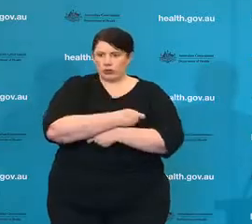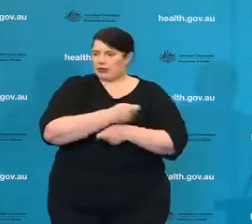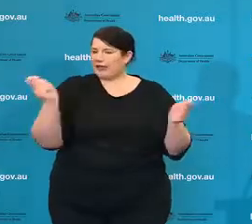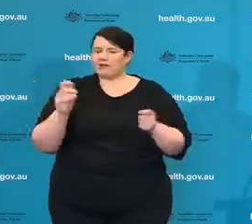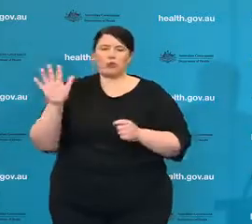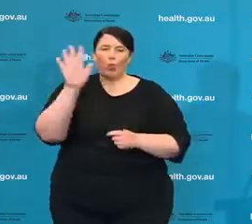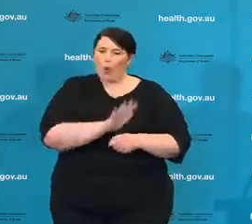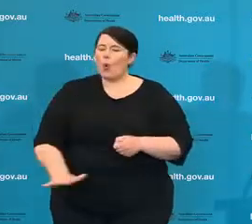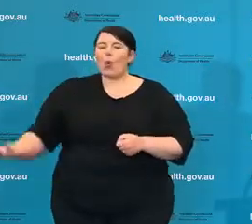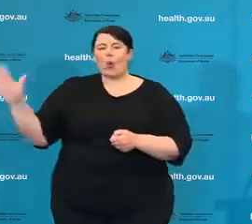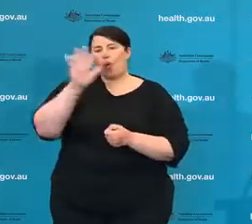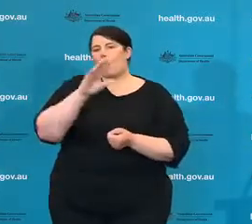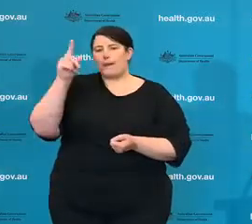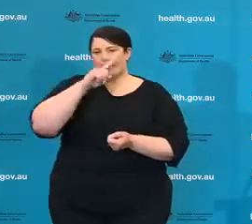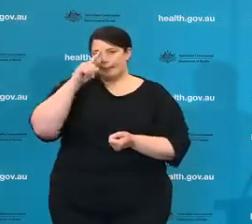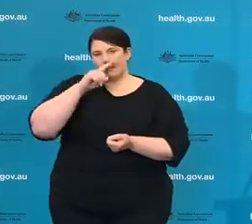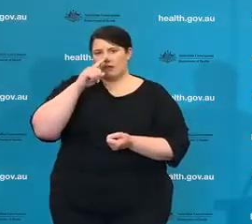member